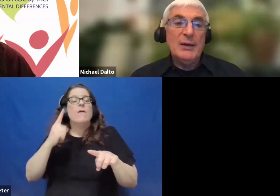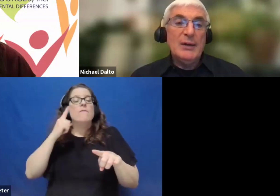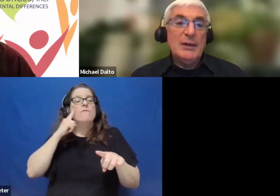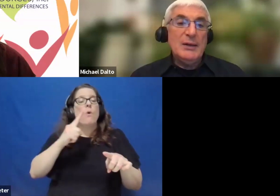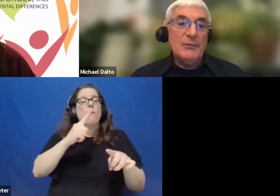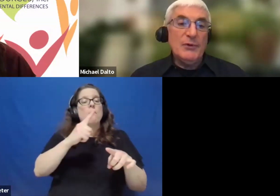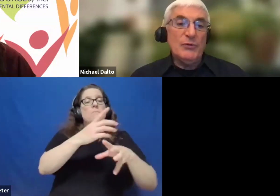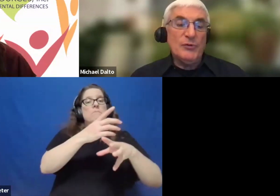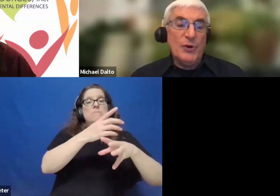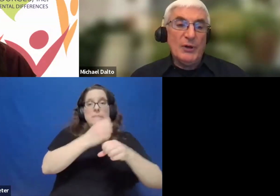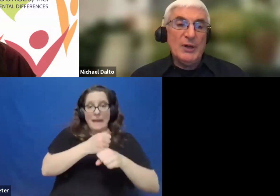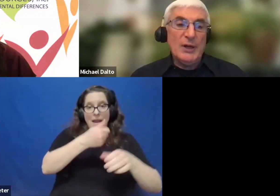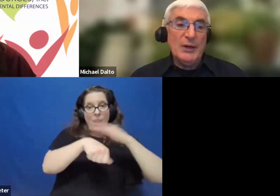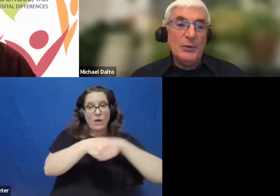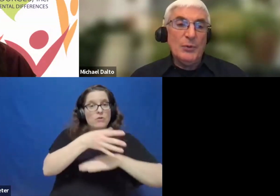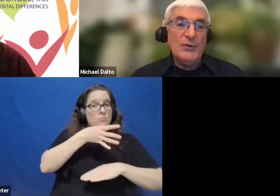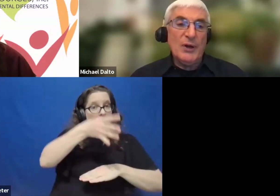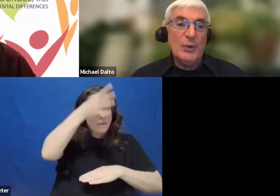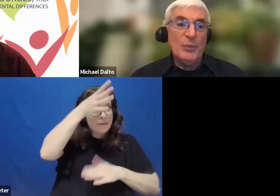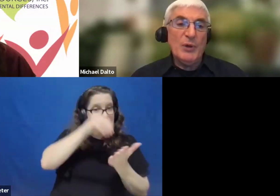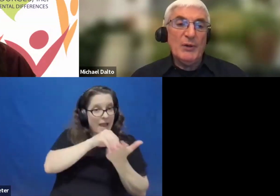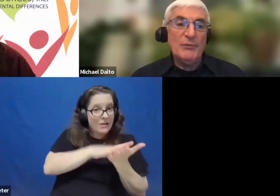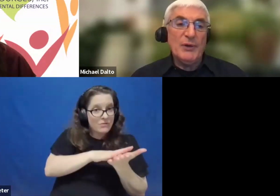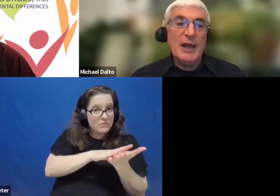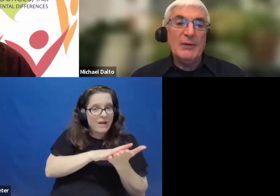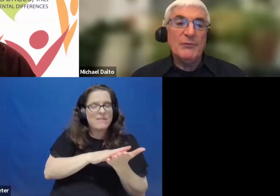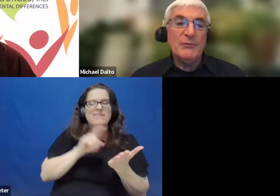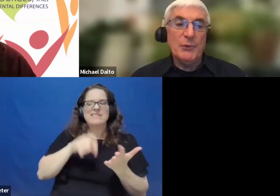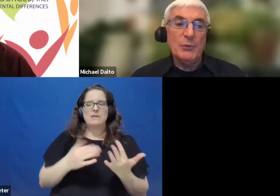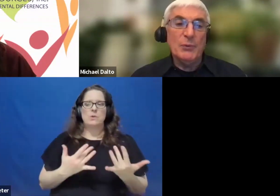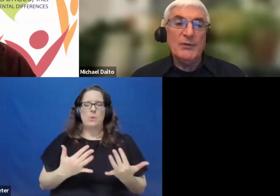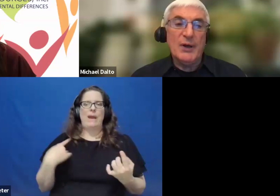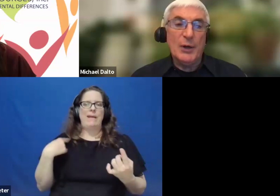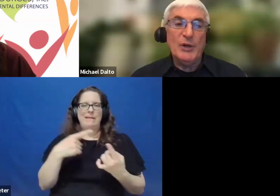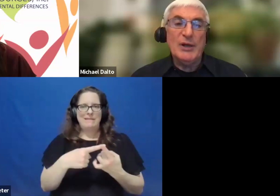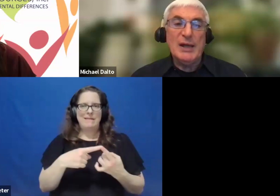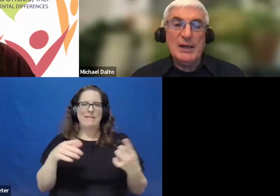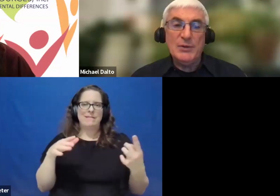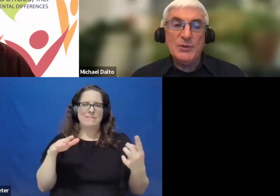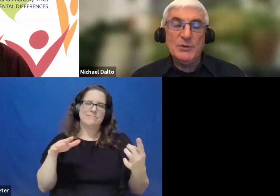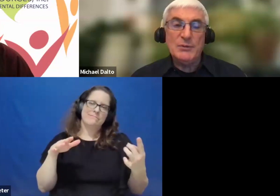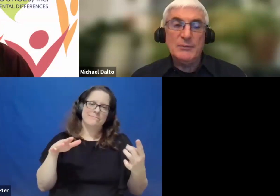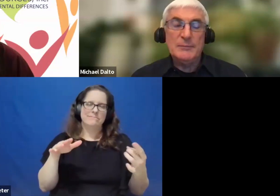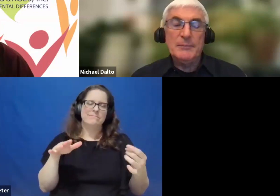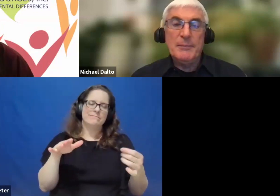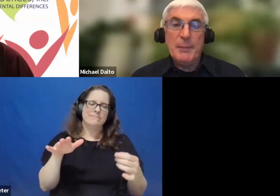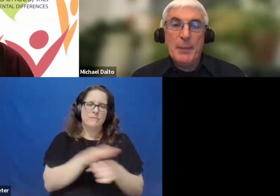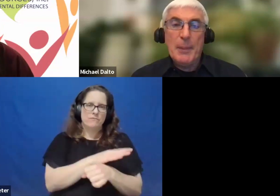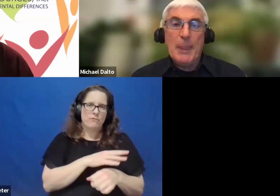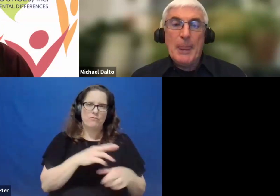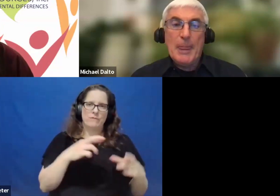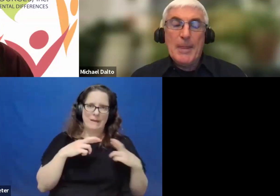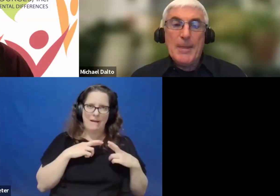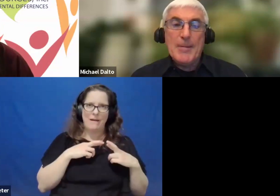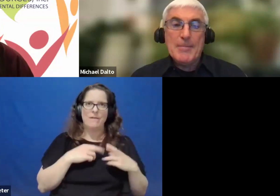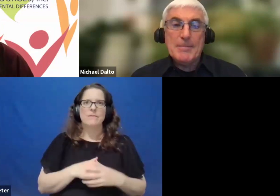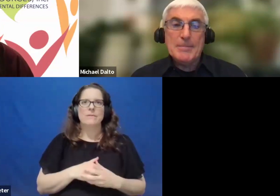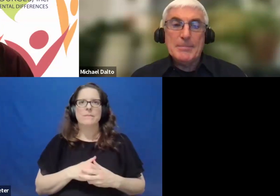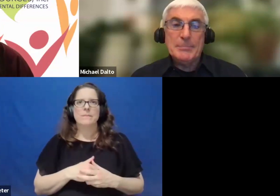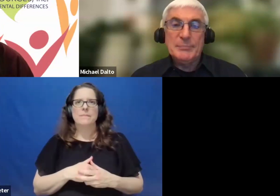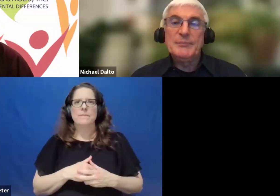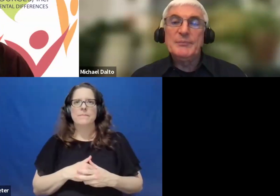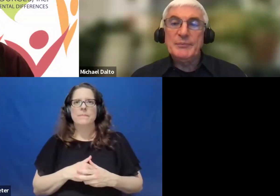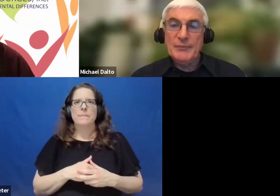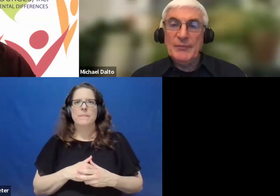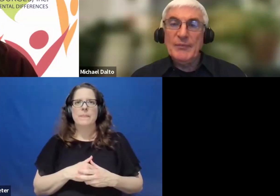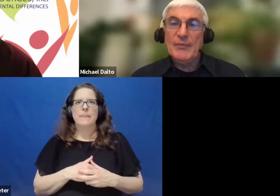gotten if you started getting your retirement benefit at full retirement age. Got it.